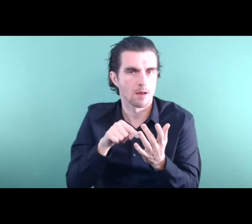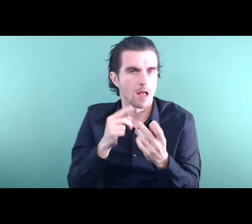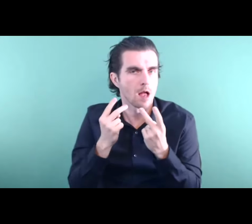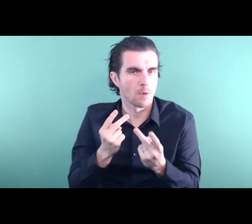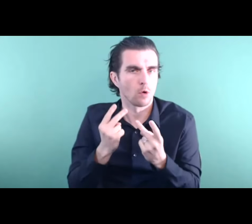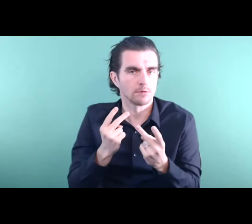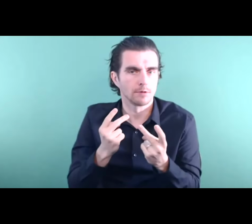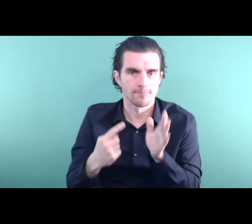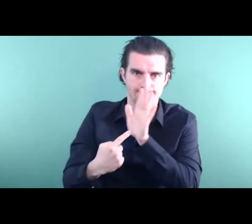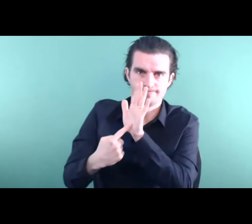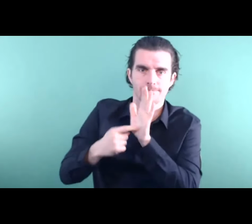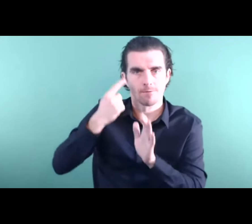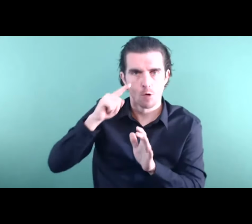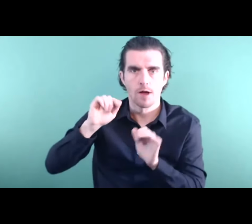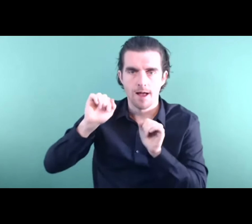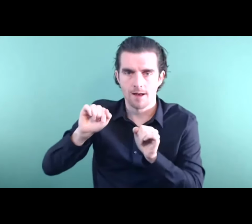the programming period